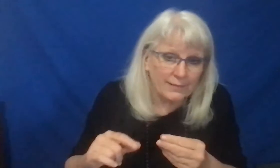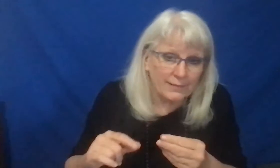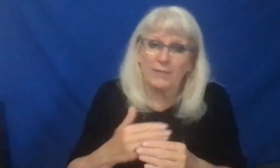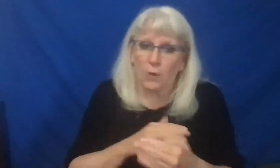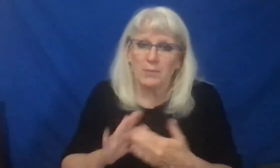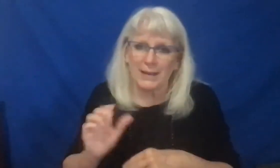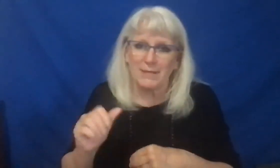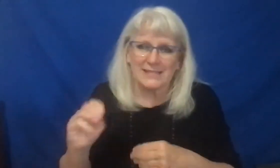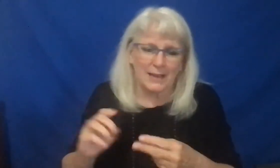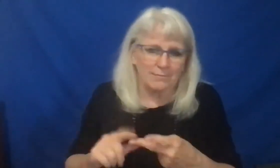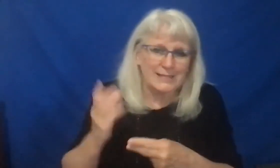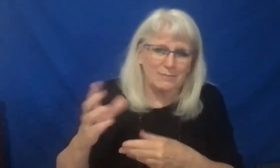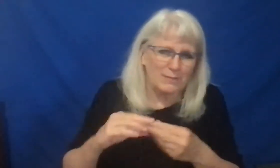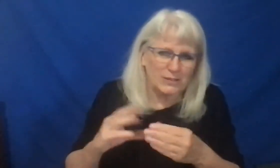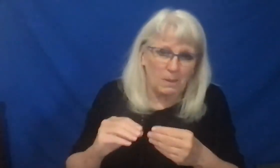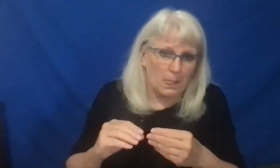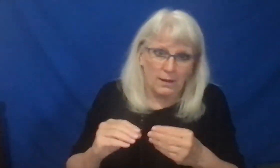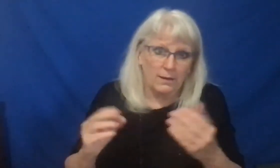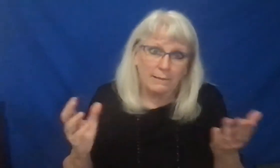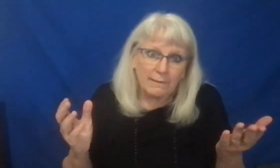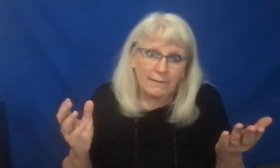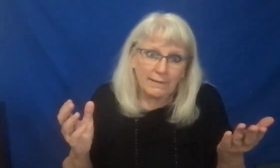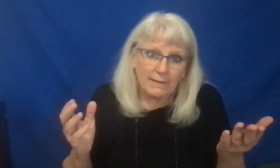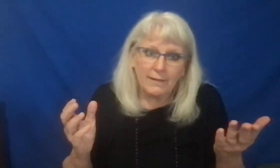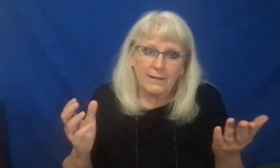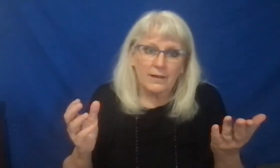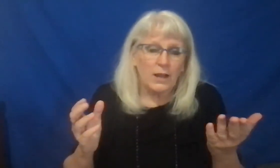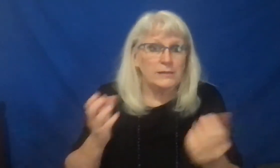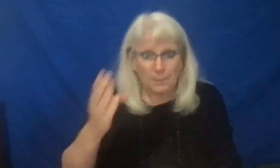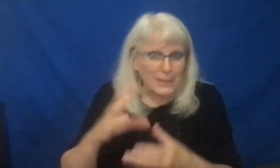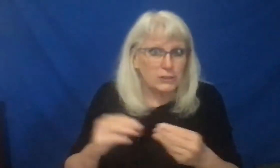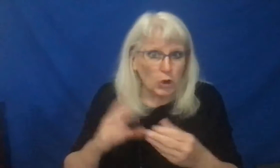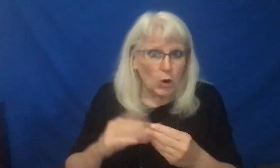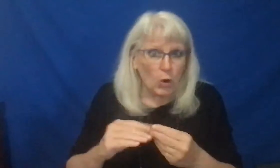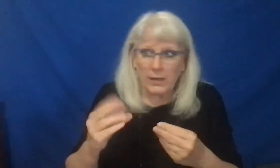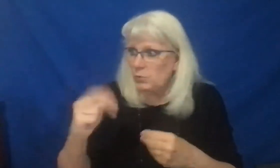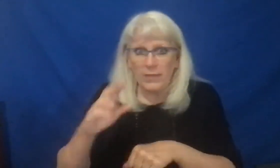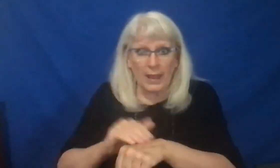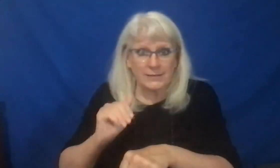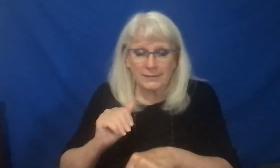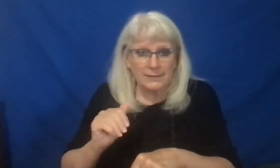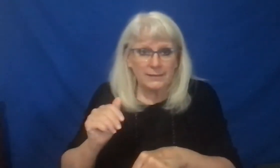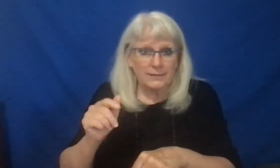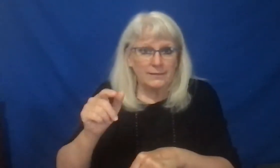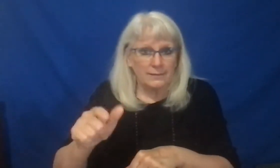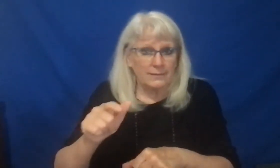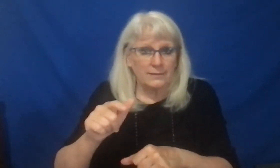ACM. FY, just like a call out for like submitting stories. Like, we want the stories. I've gotten to read so many stories.